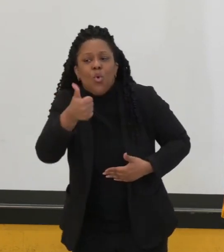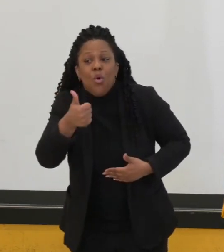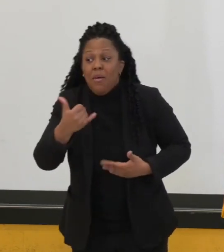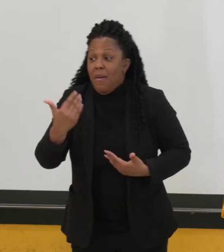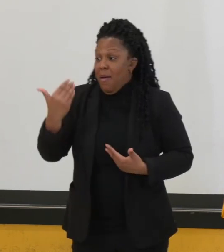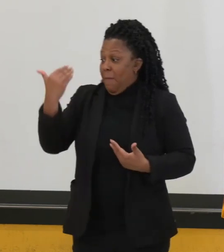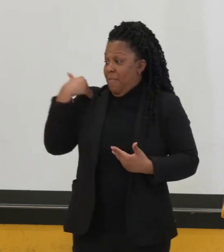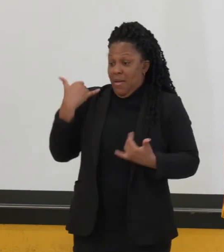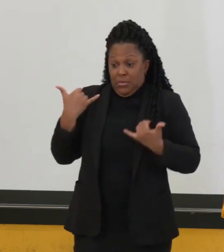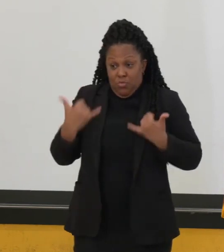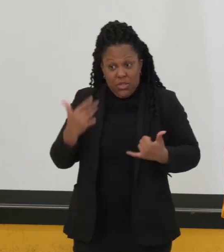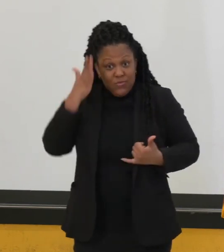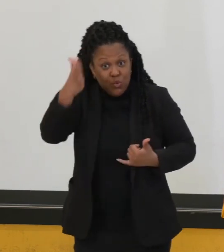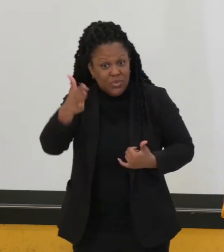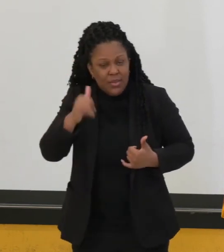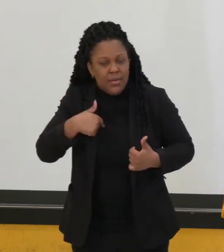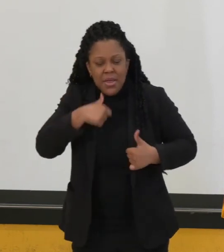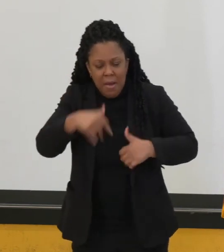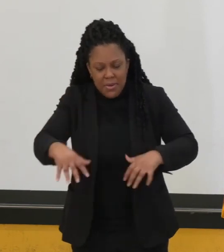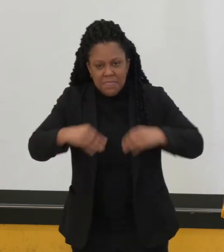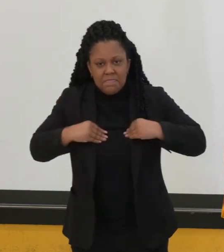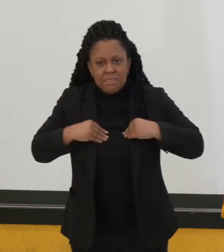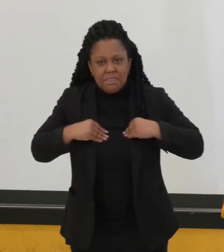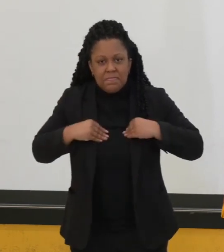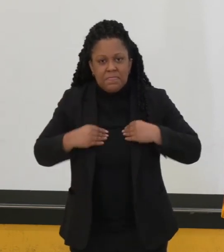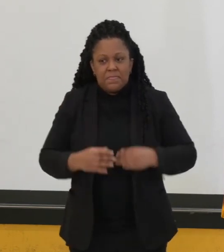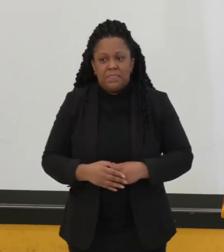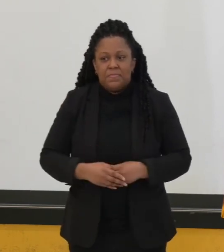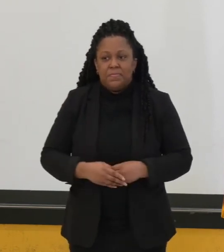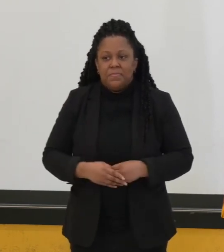with the partners that we have.